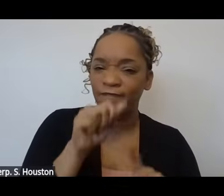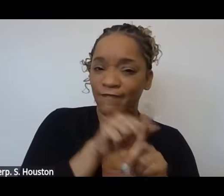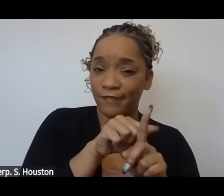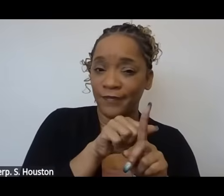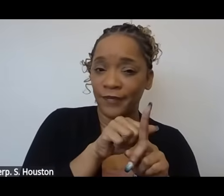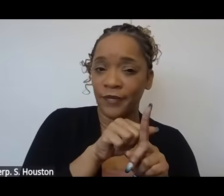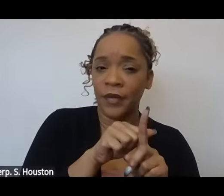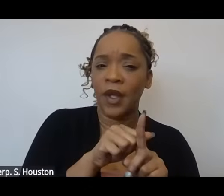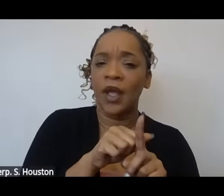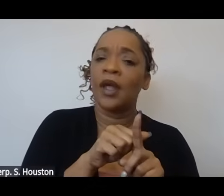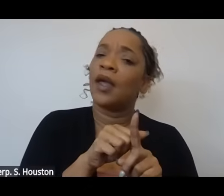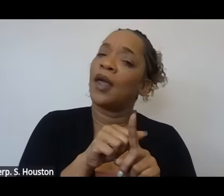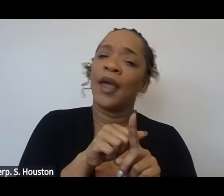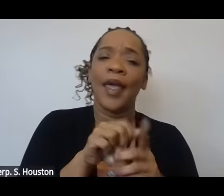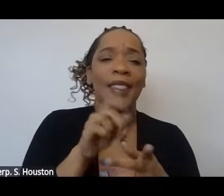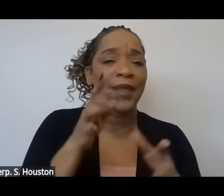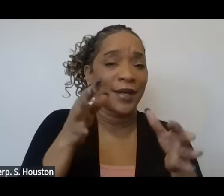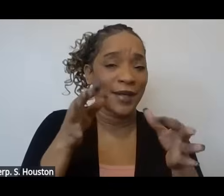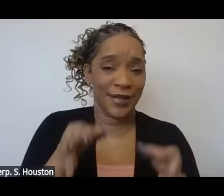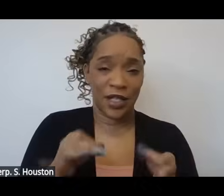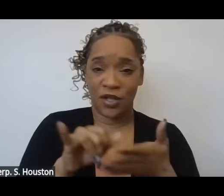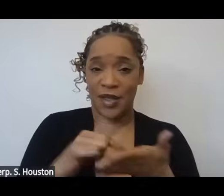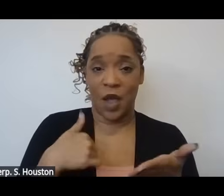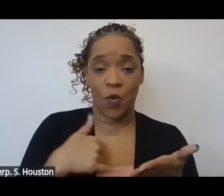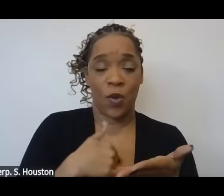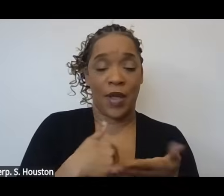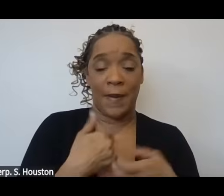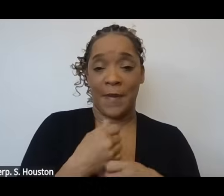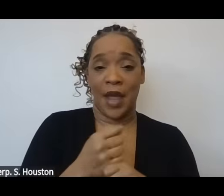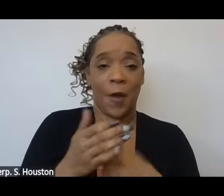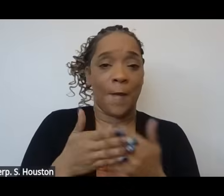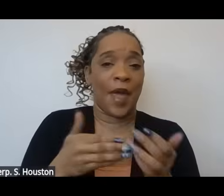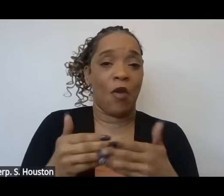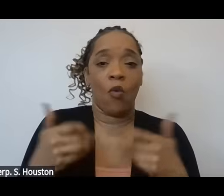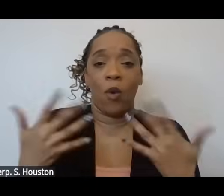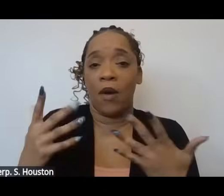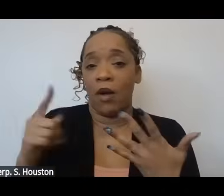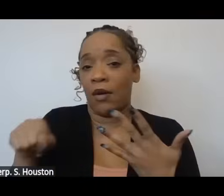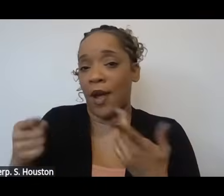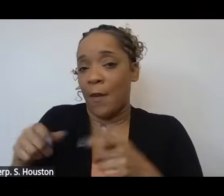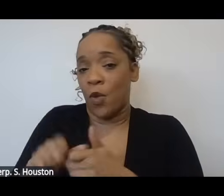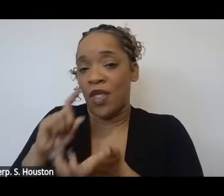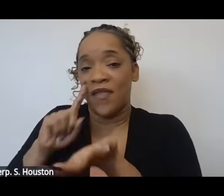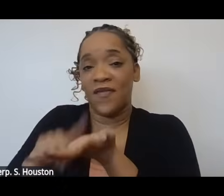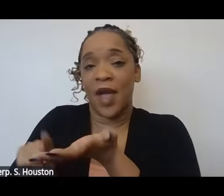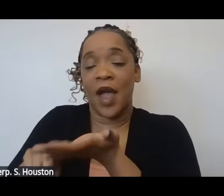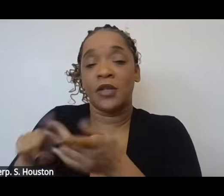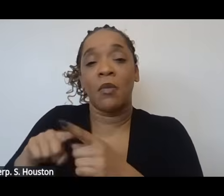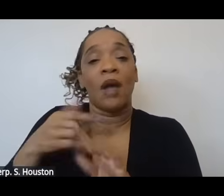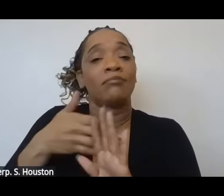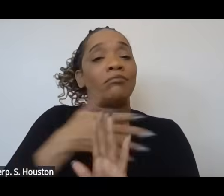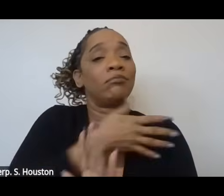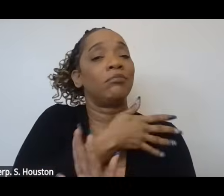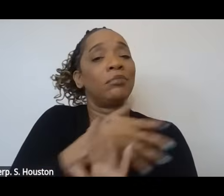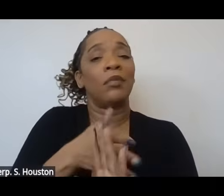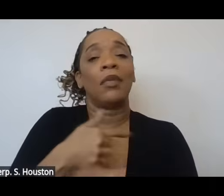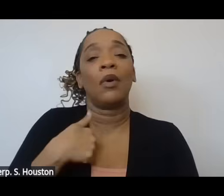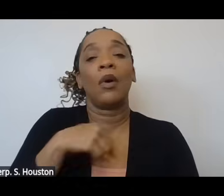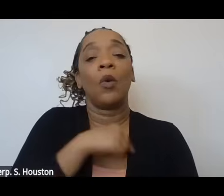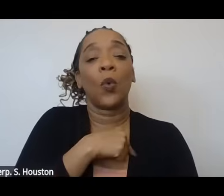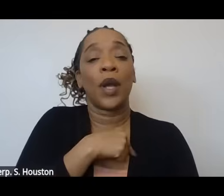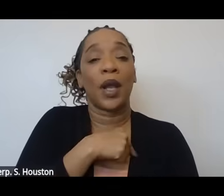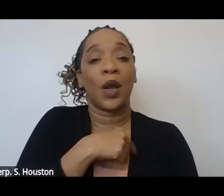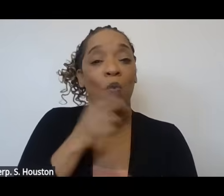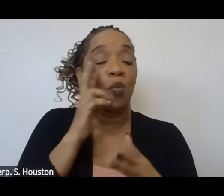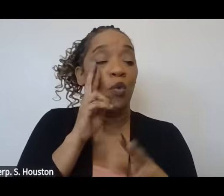of an investigation, the decision that we make when in the past here, when we've reviewed those, we make spot decisions. We